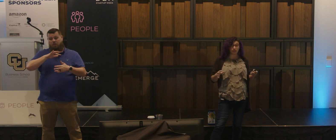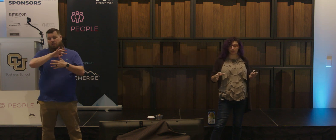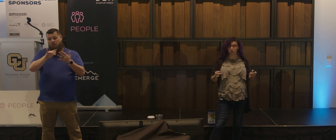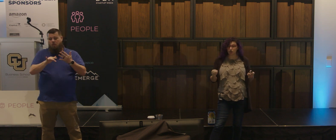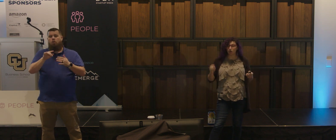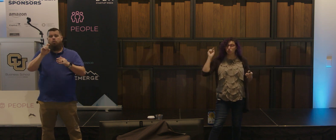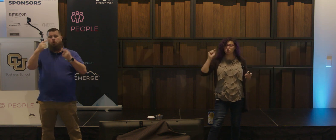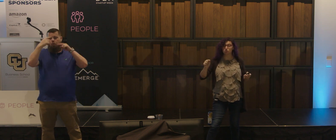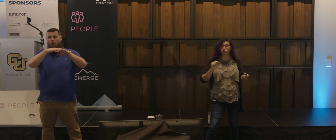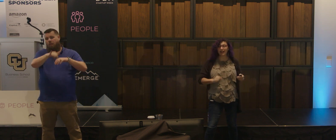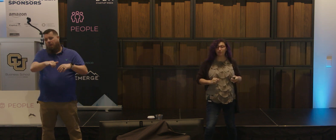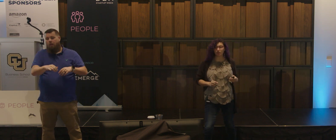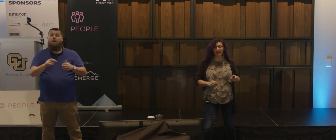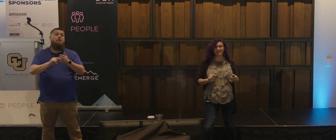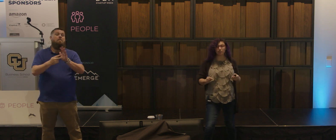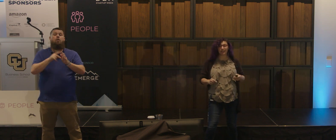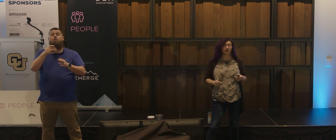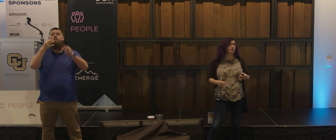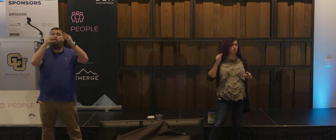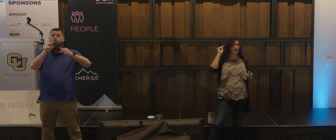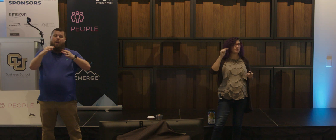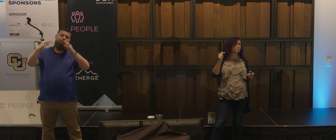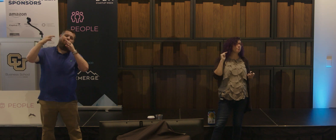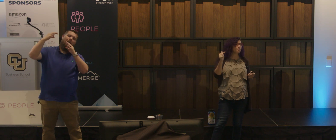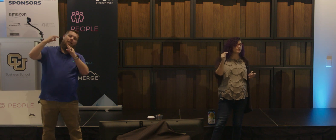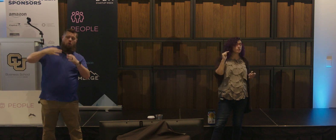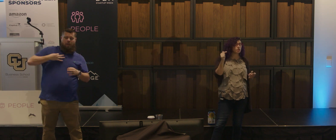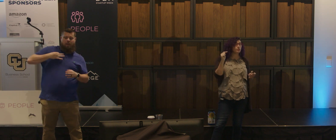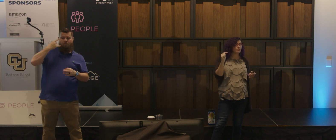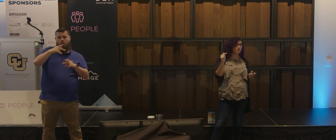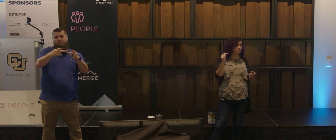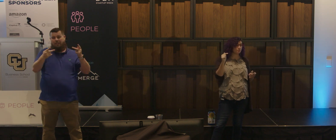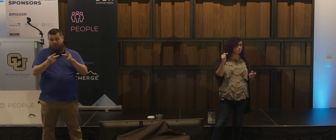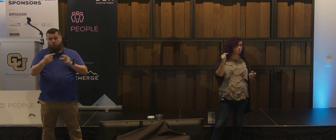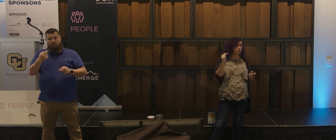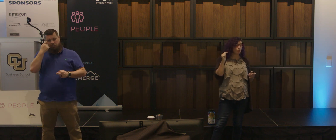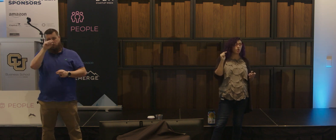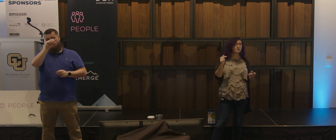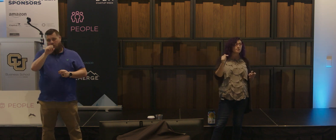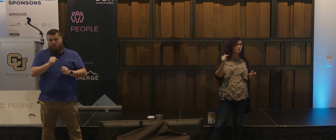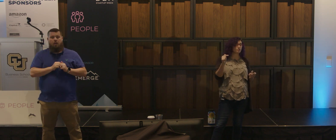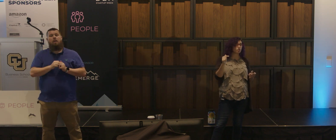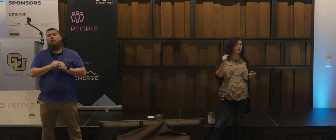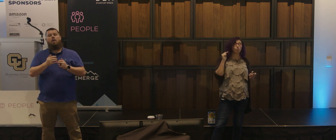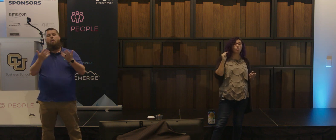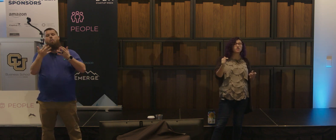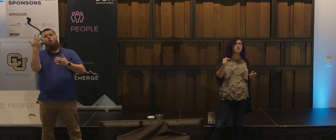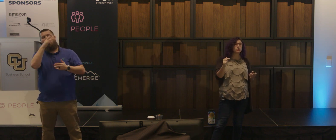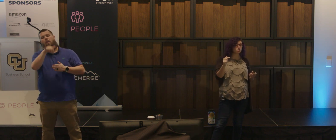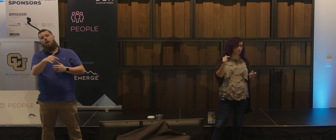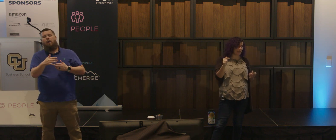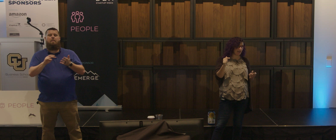should agree on it. So describe your ideal candidate for that position that you named above. What does that person look like?